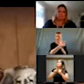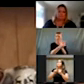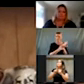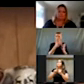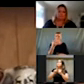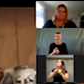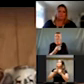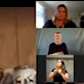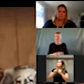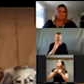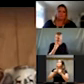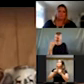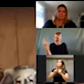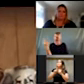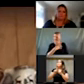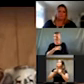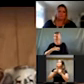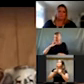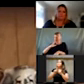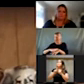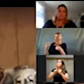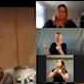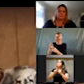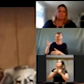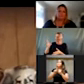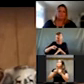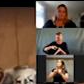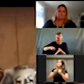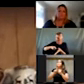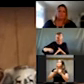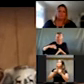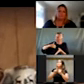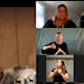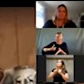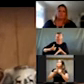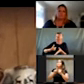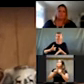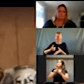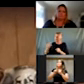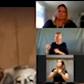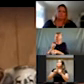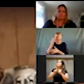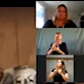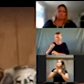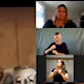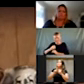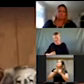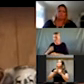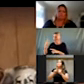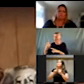time to rewrite their draft bill. Tell them to make sure it commits to an efficient way